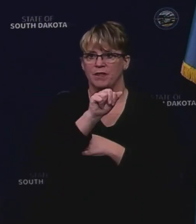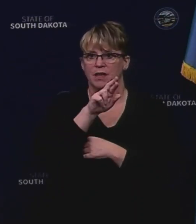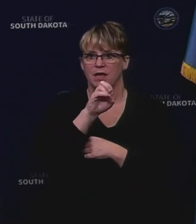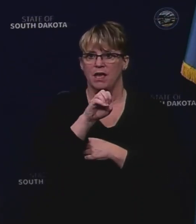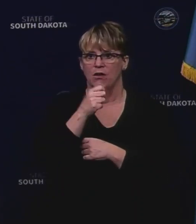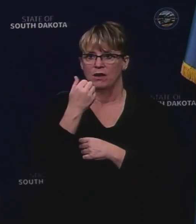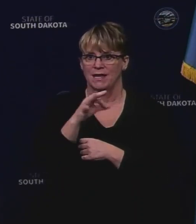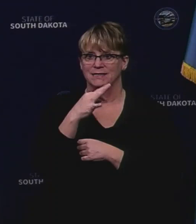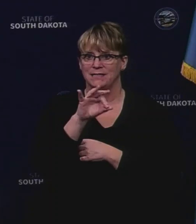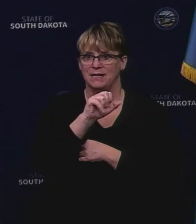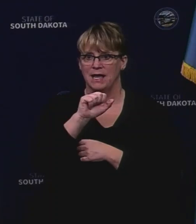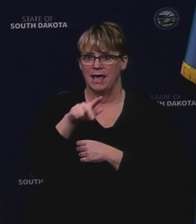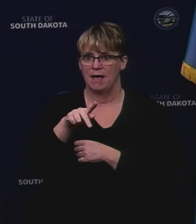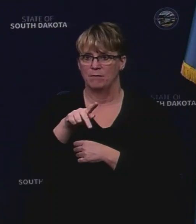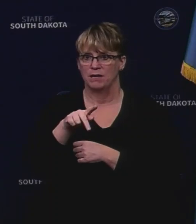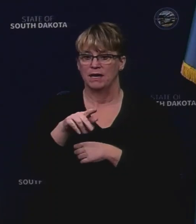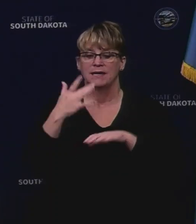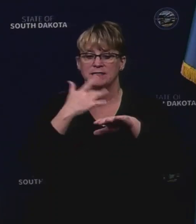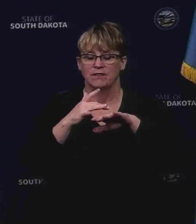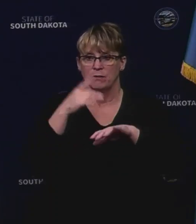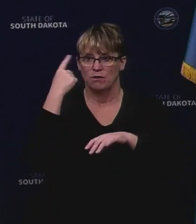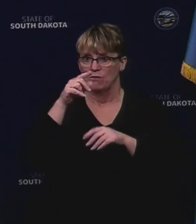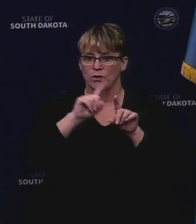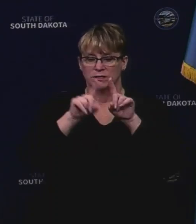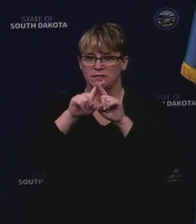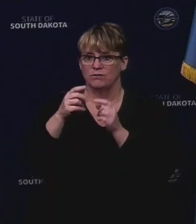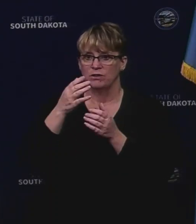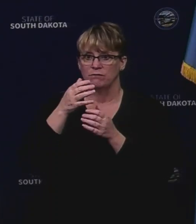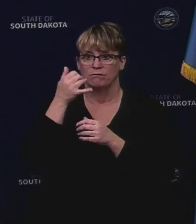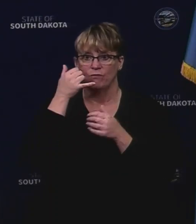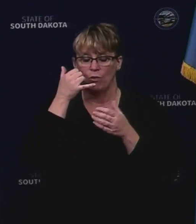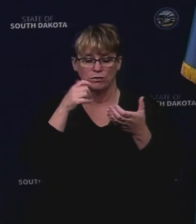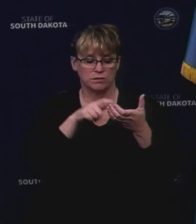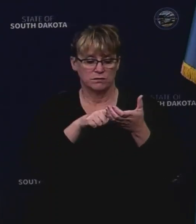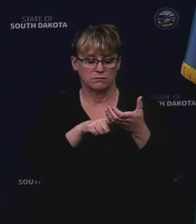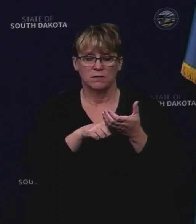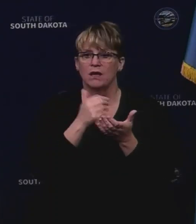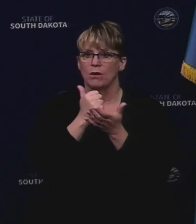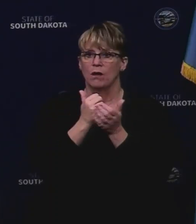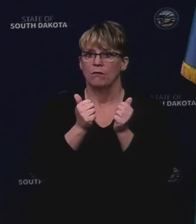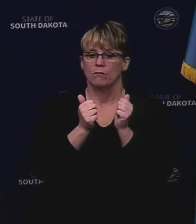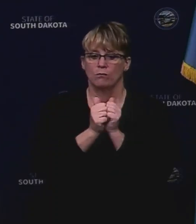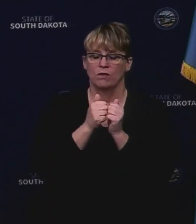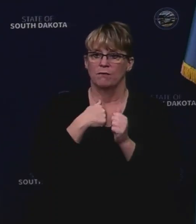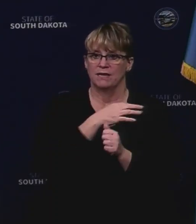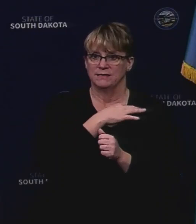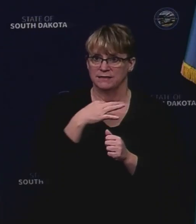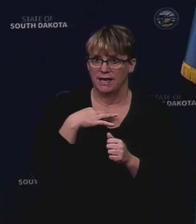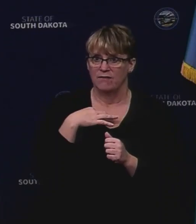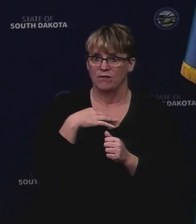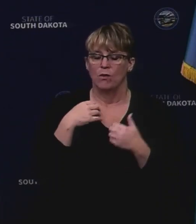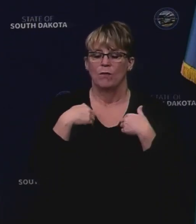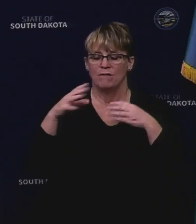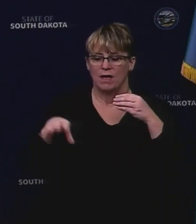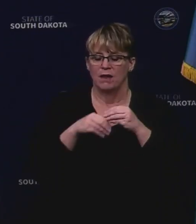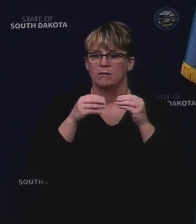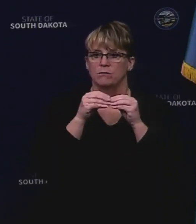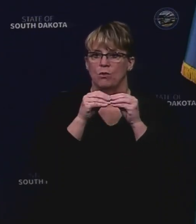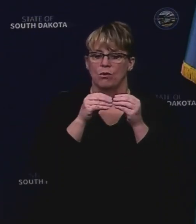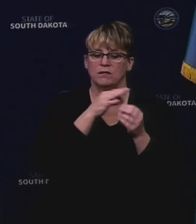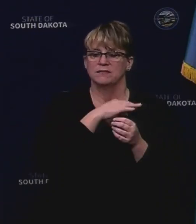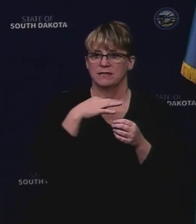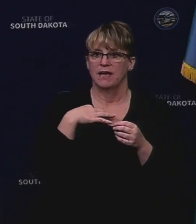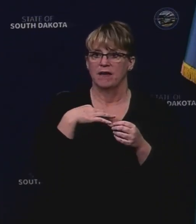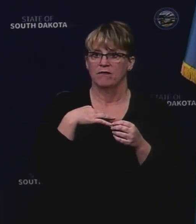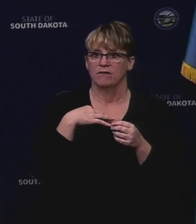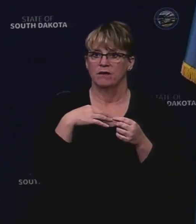It's available for iPhones and Androids. That will help me and my staff. We have added so many staff to do contact tracing. But you